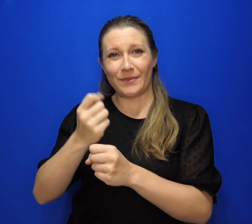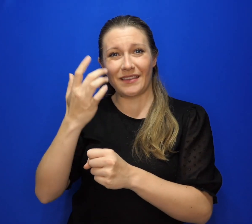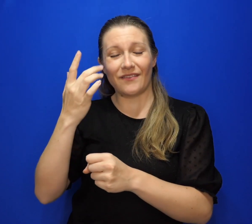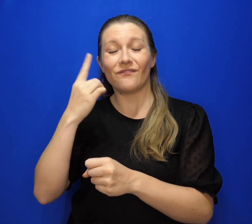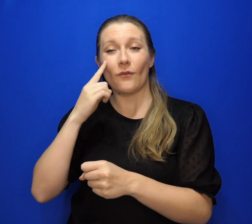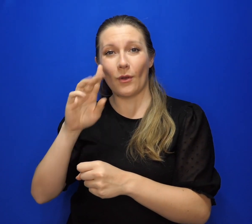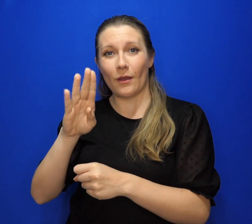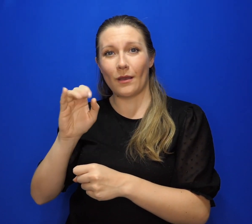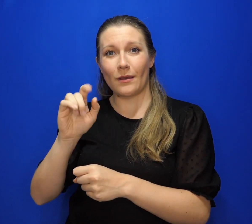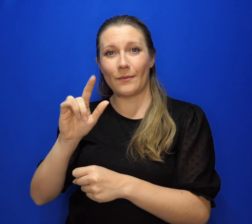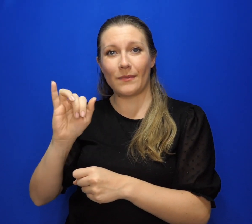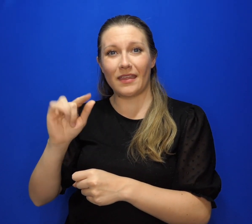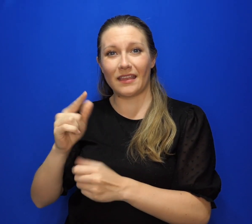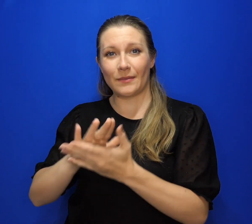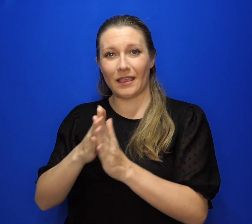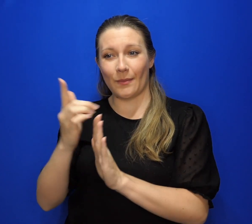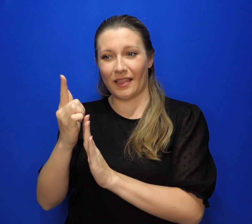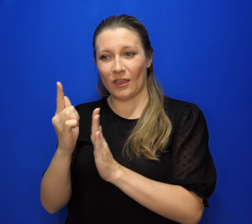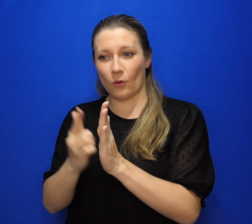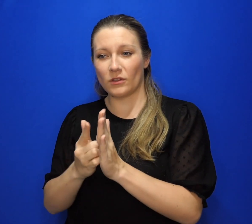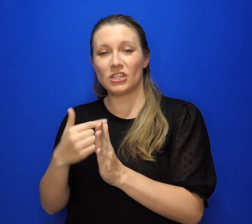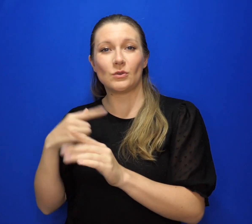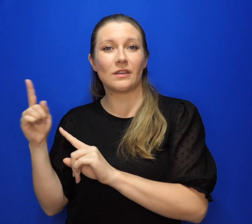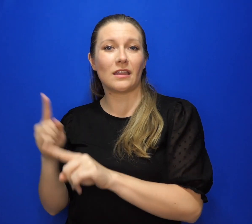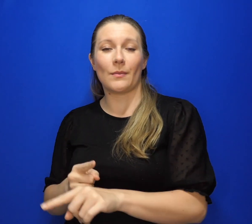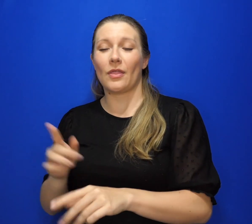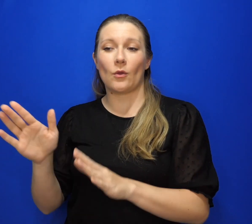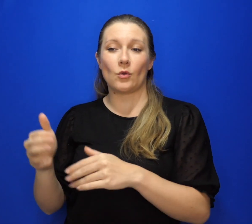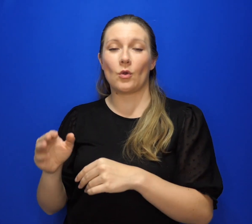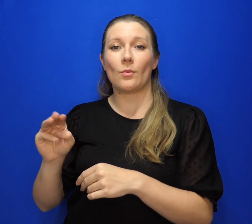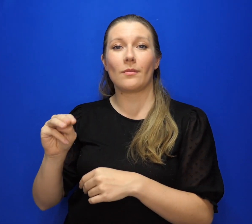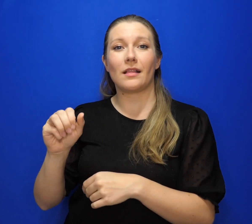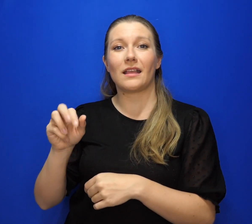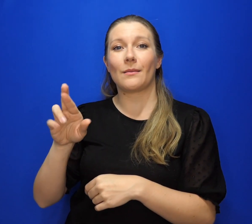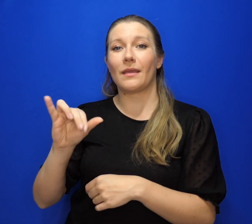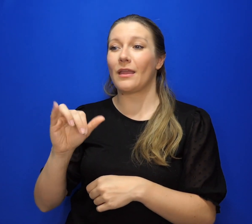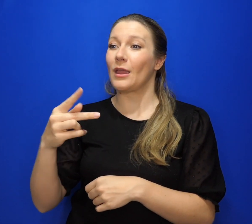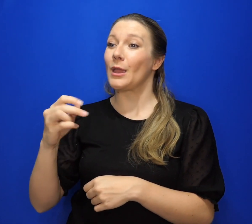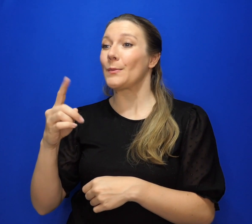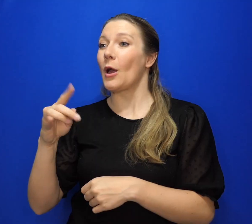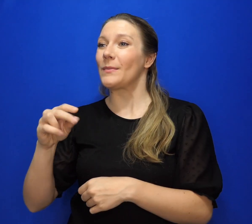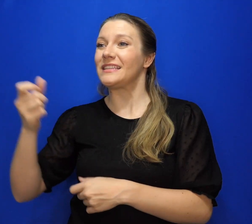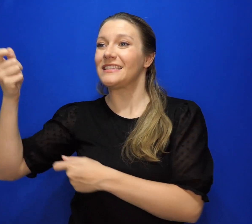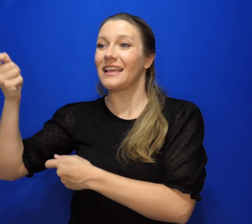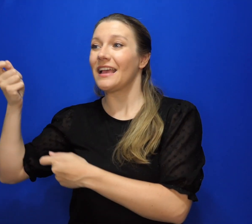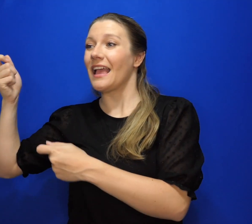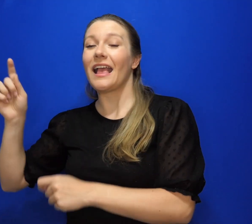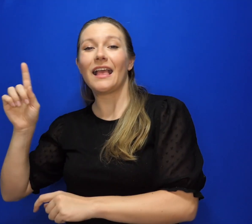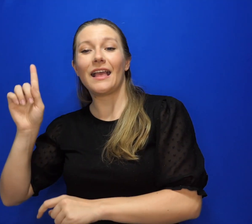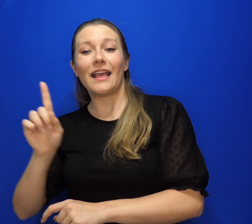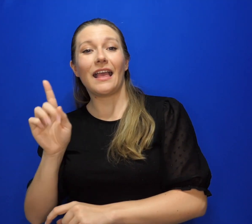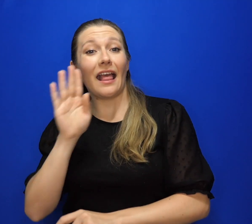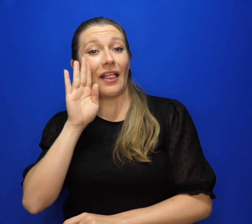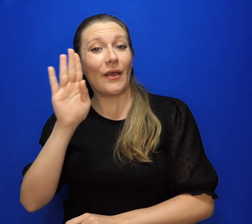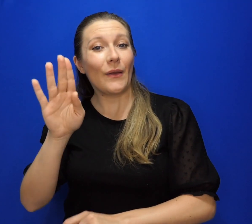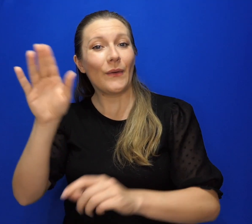kind of come in the room like Mary Poppins. She'd just kind of float in. She'd be like, hello, look down at the chart. Arden,